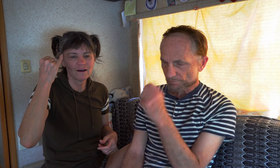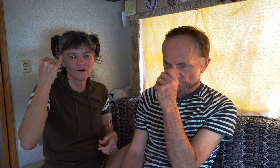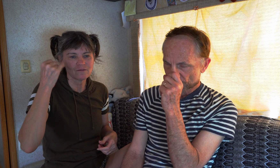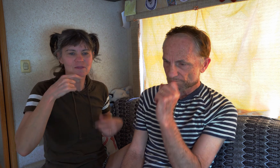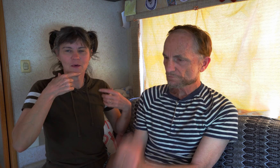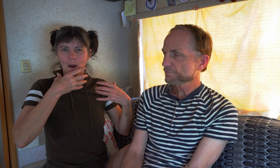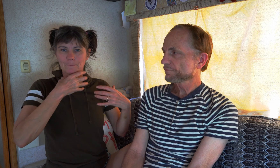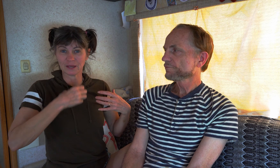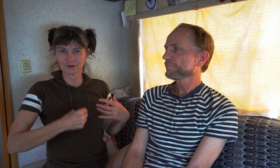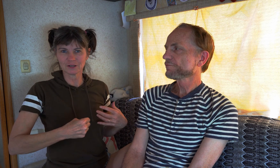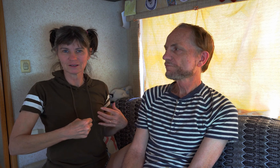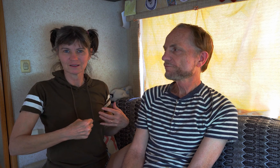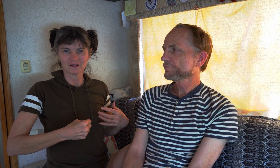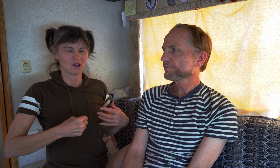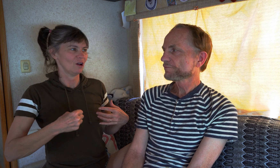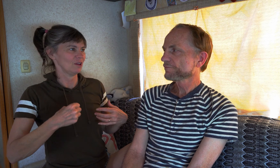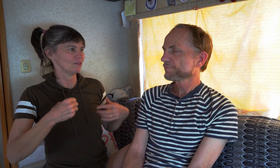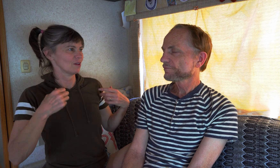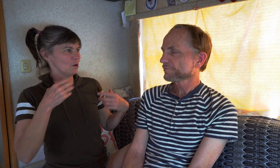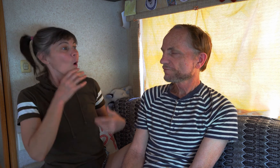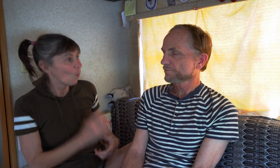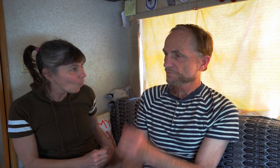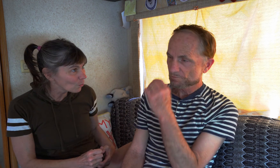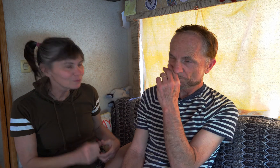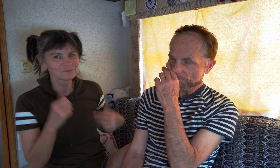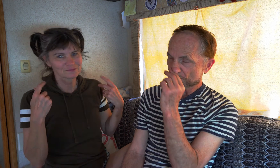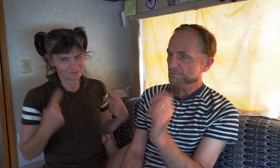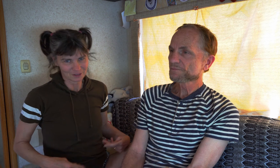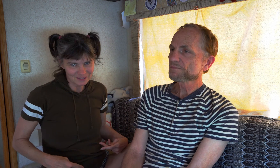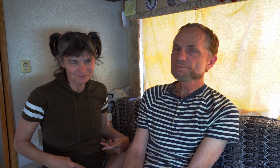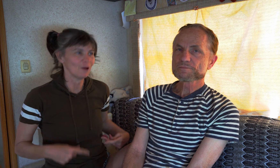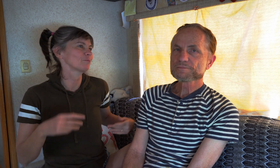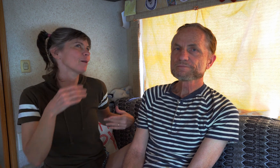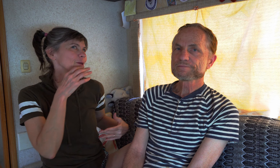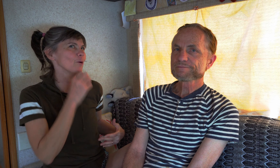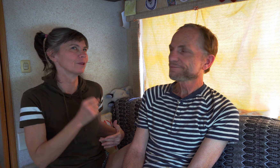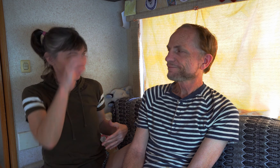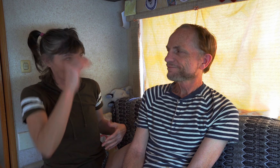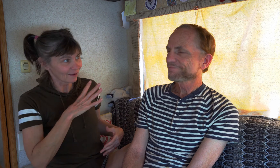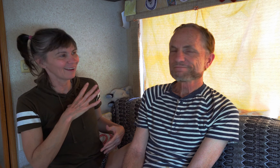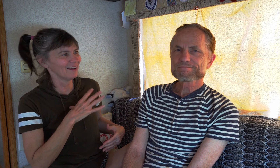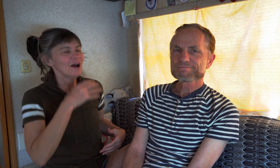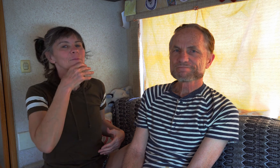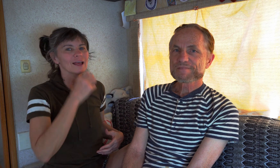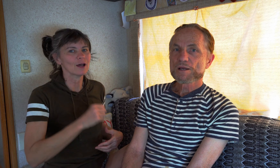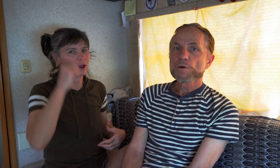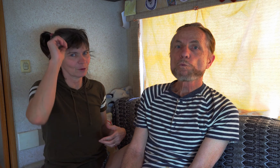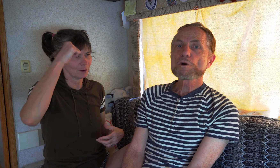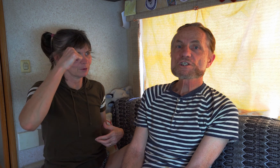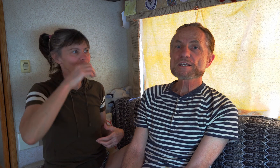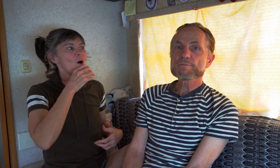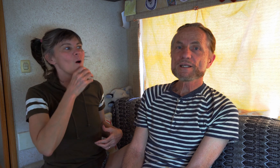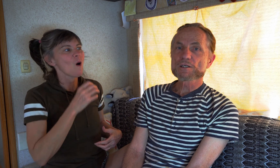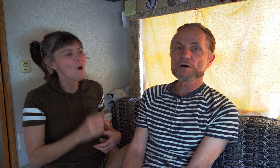think of a beard on an old person. Well, probably an old guy, but that's how I